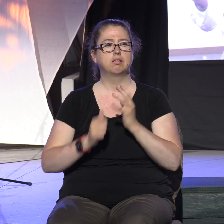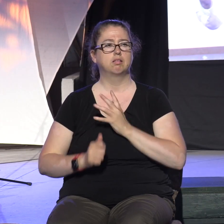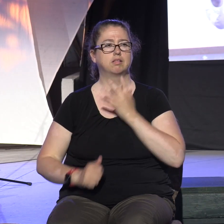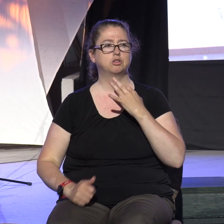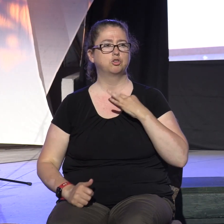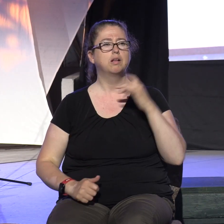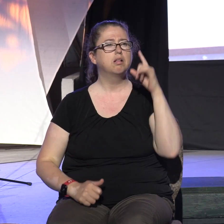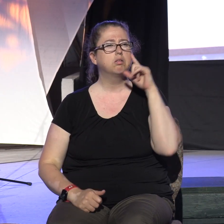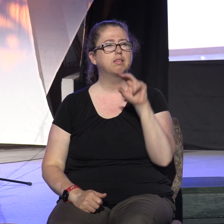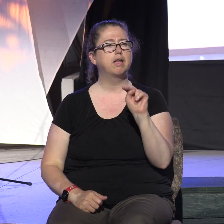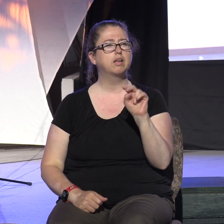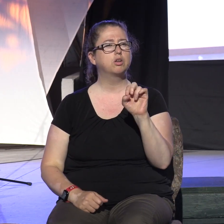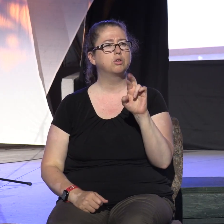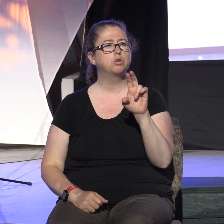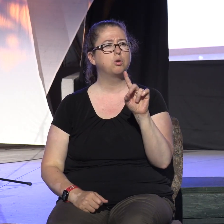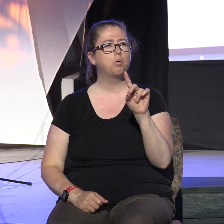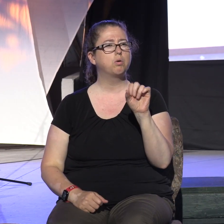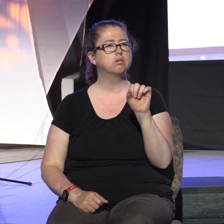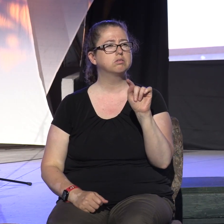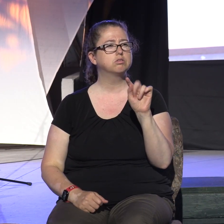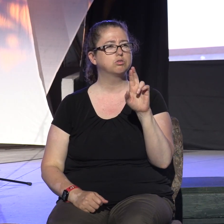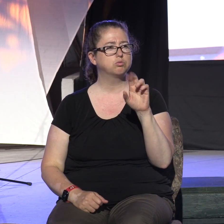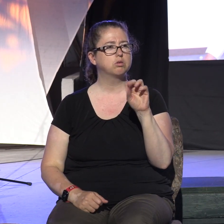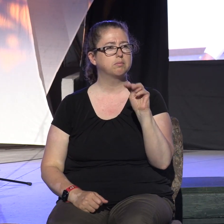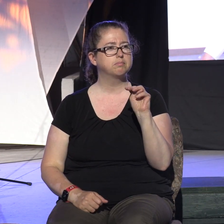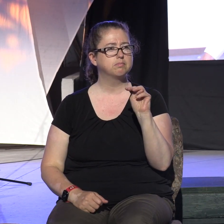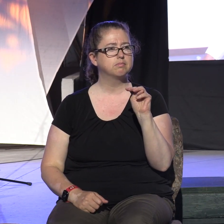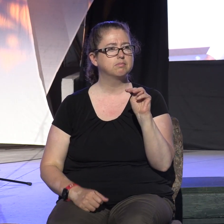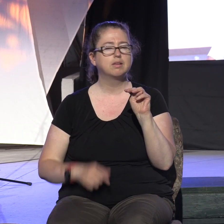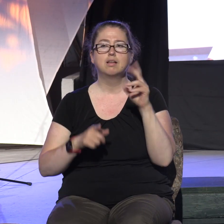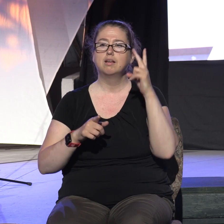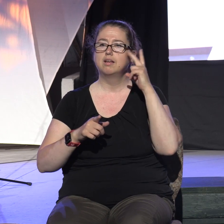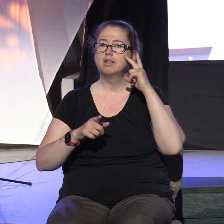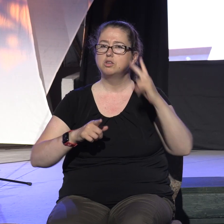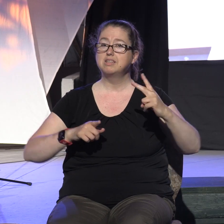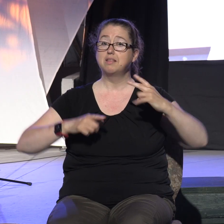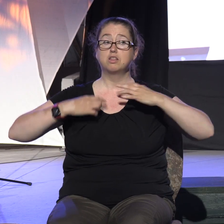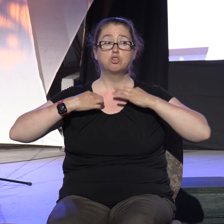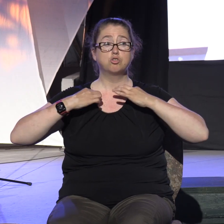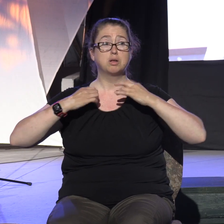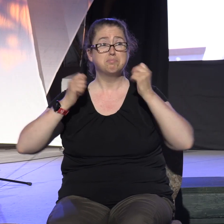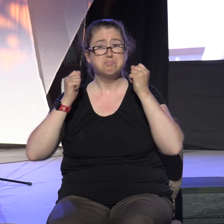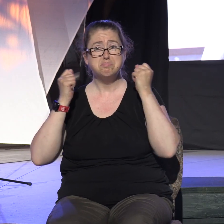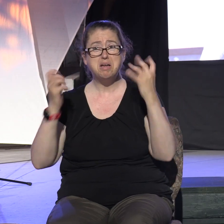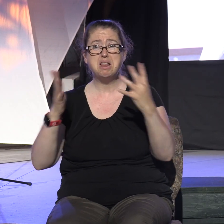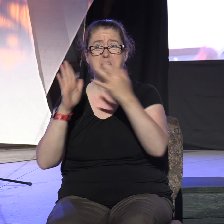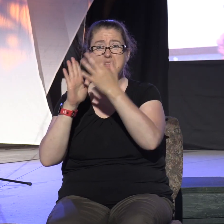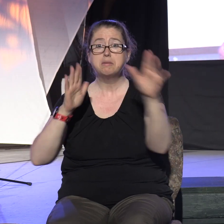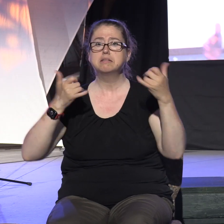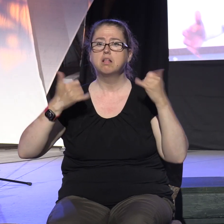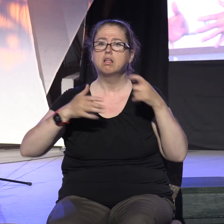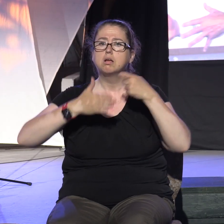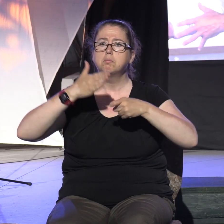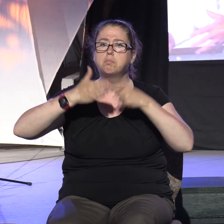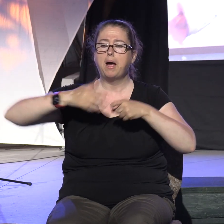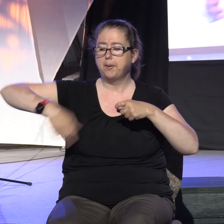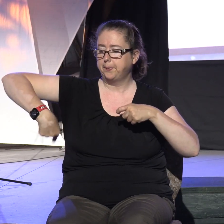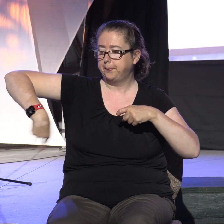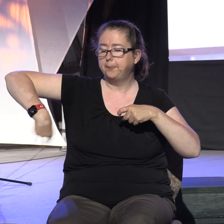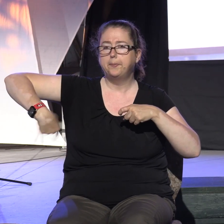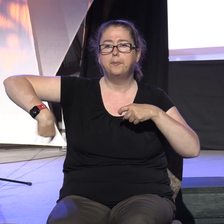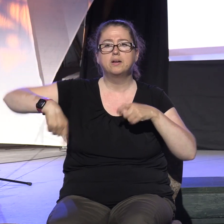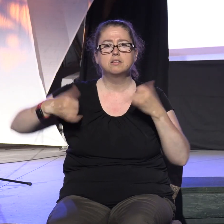We walked out of that room, walked down the hallway a little further, and then before we walked through the next door, we paused, and he said